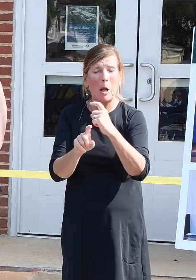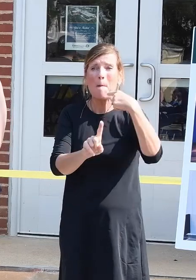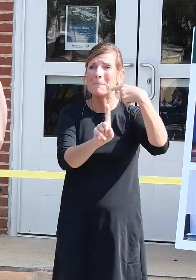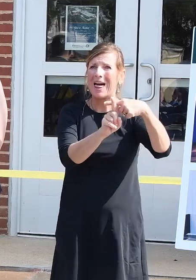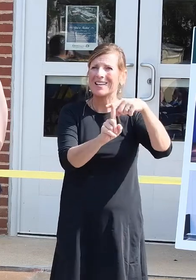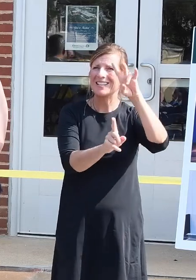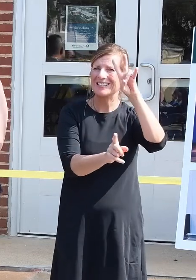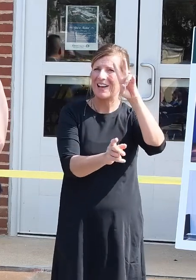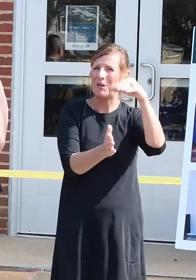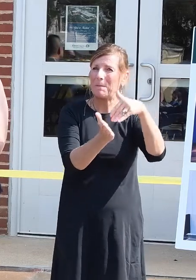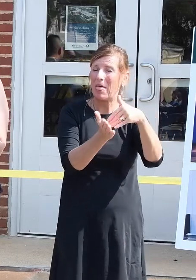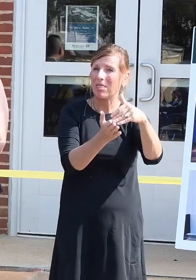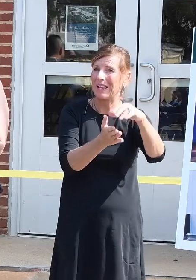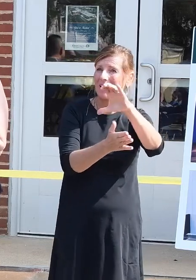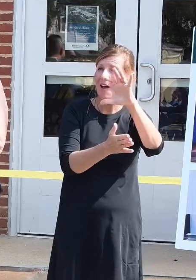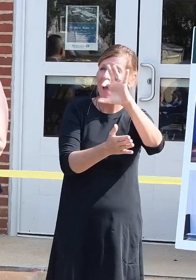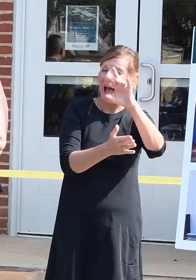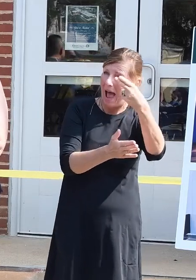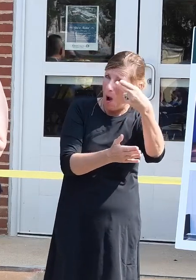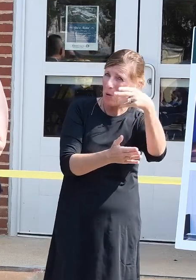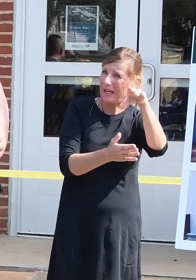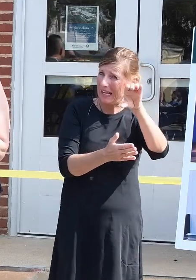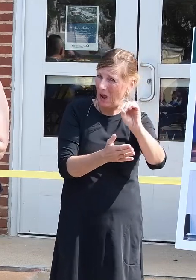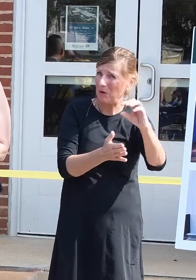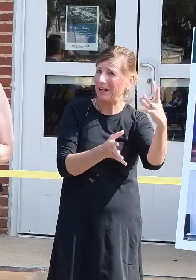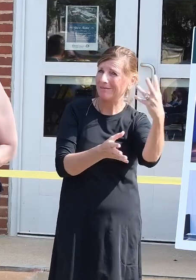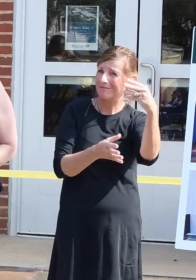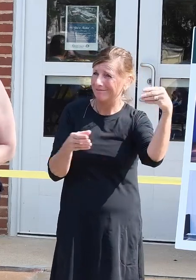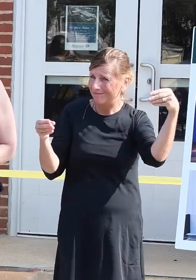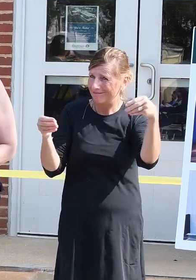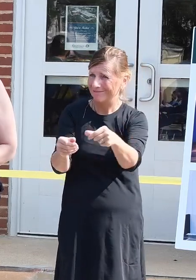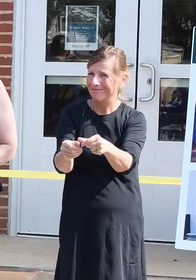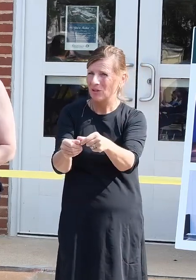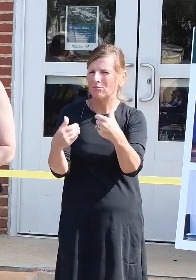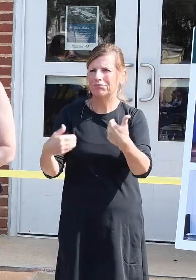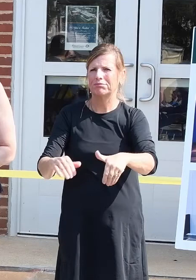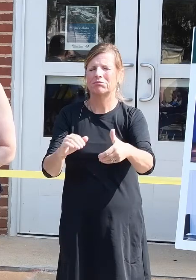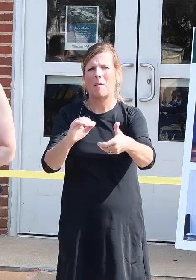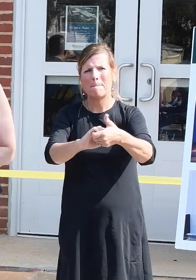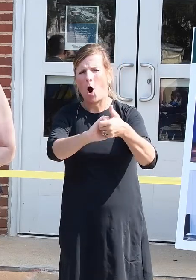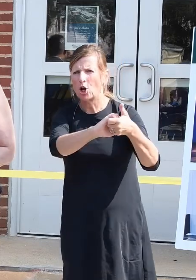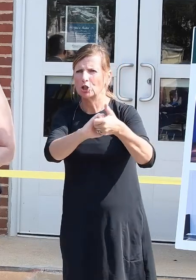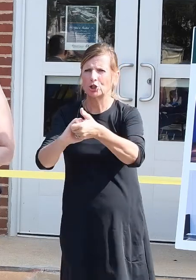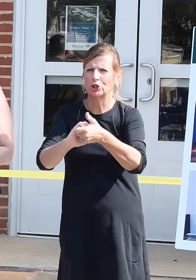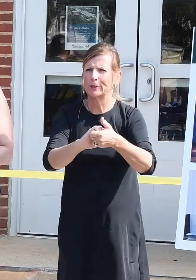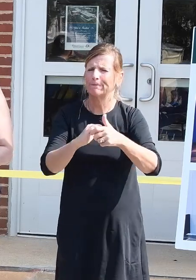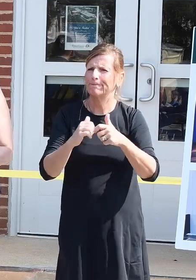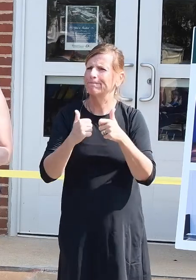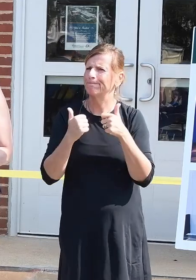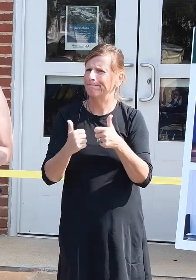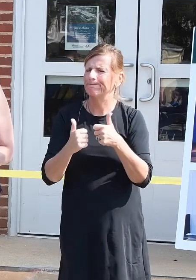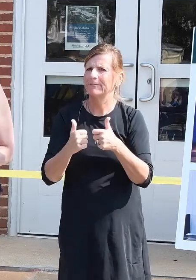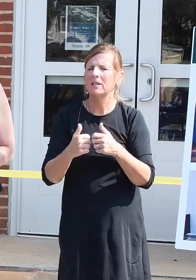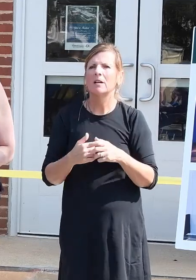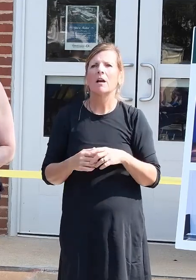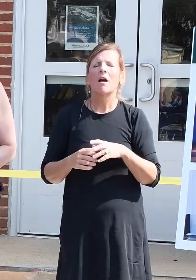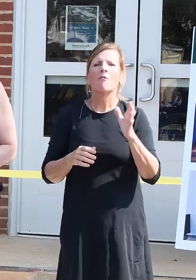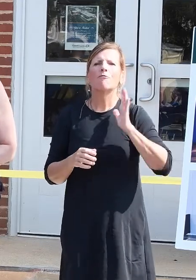million that the county put in as well. Tremendous partnership there. And as a former House